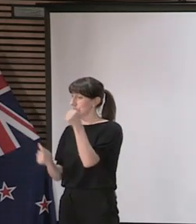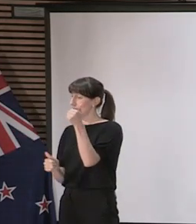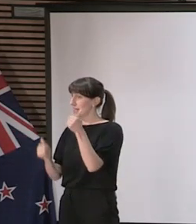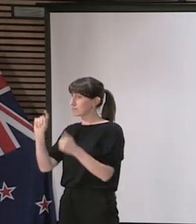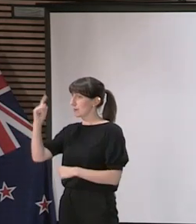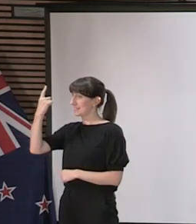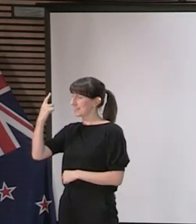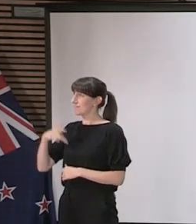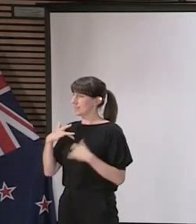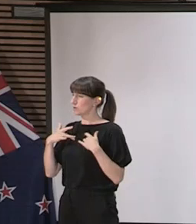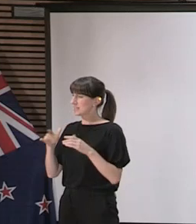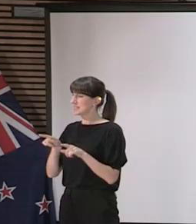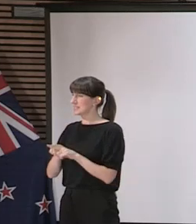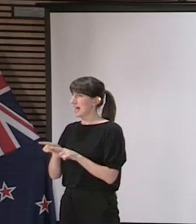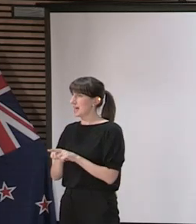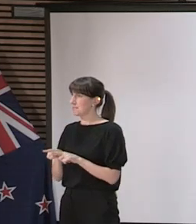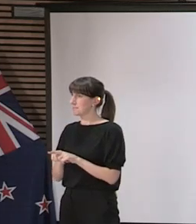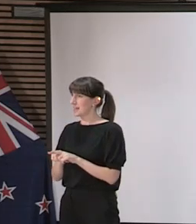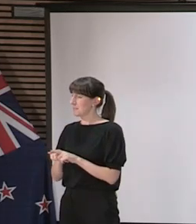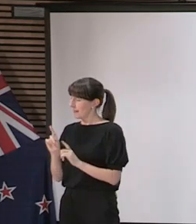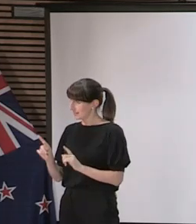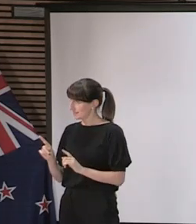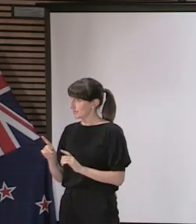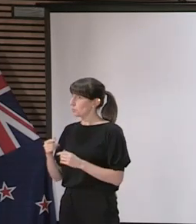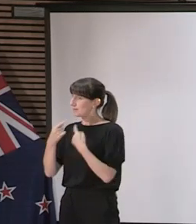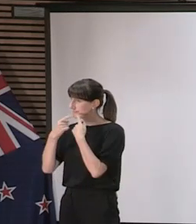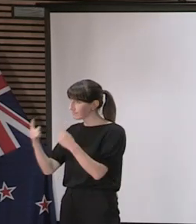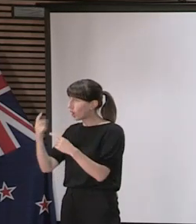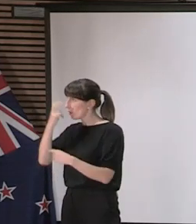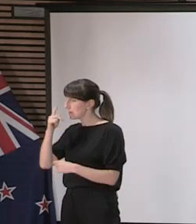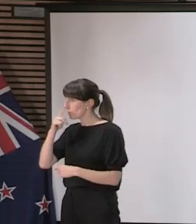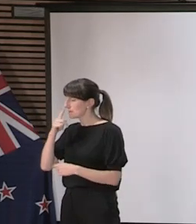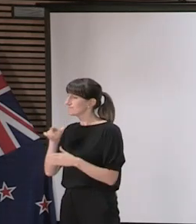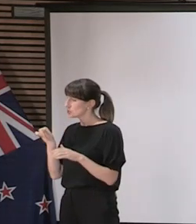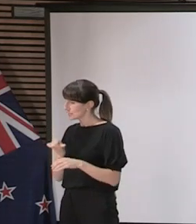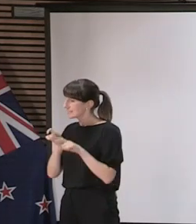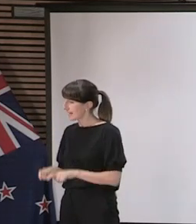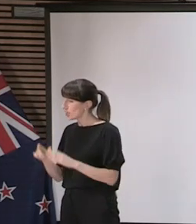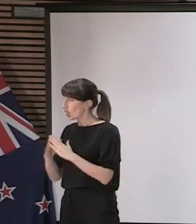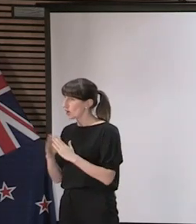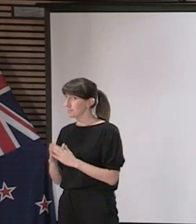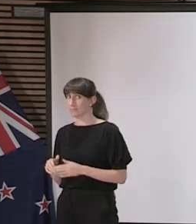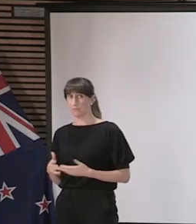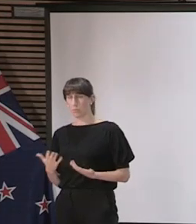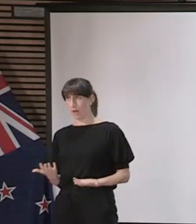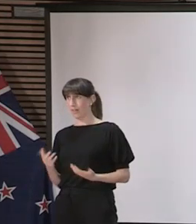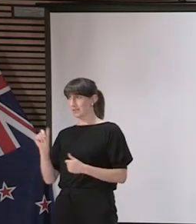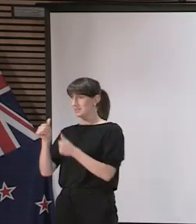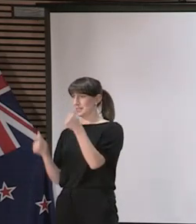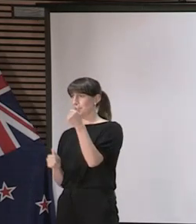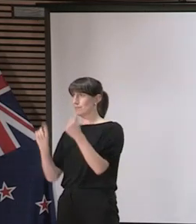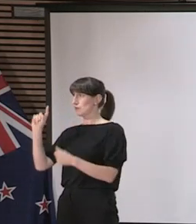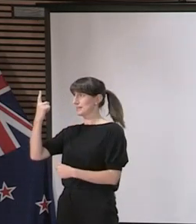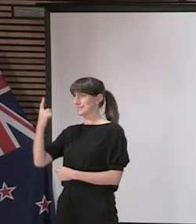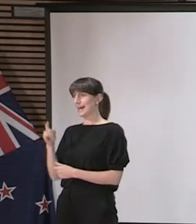that question, but I certainly, if he wants to come back to Wellington and he's available to come back to Wellington to answer questions, then I think then I certainly would fully